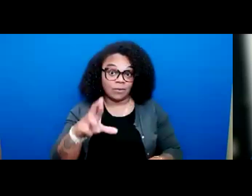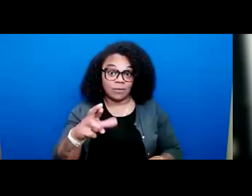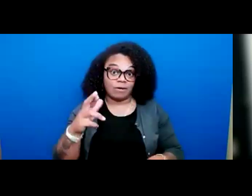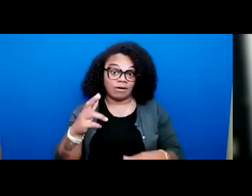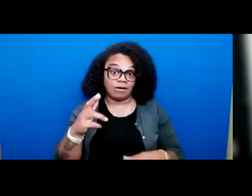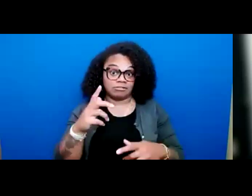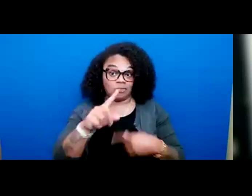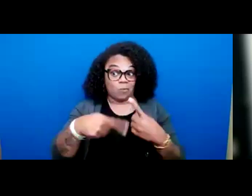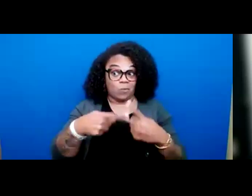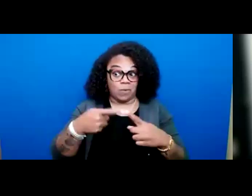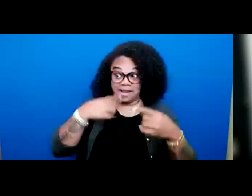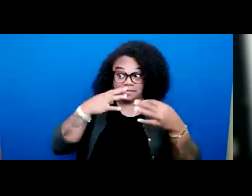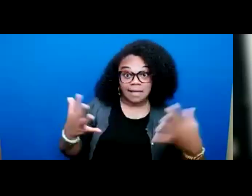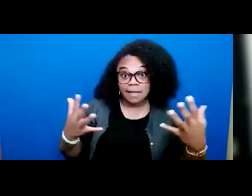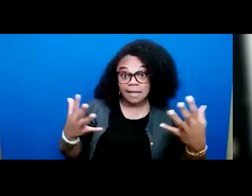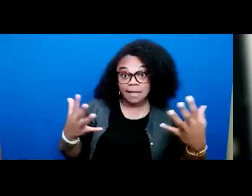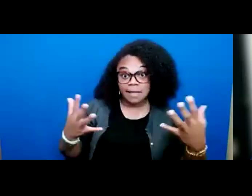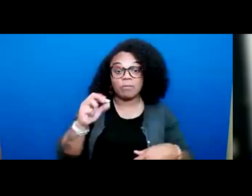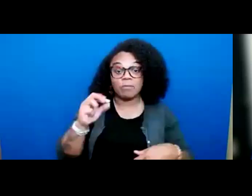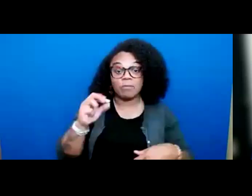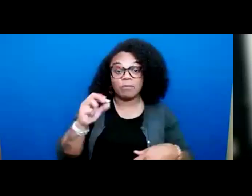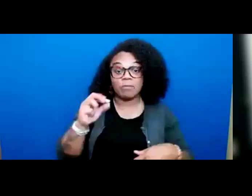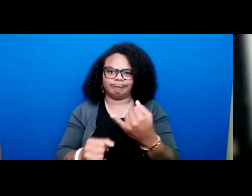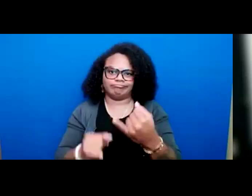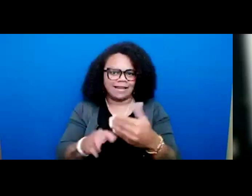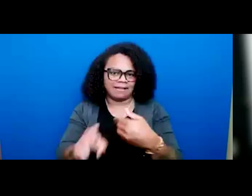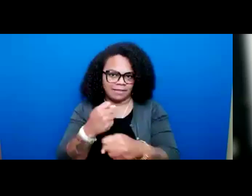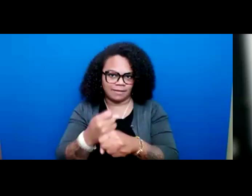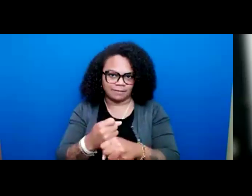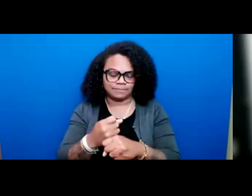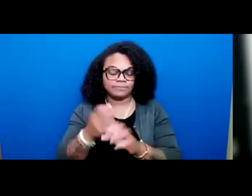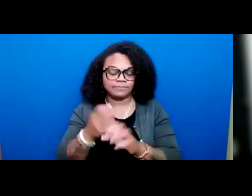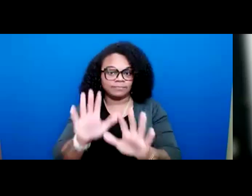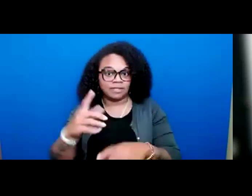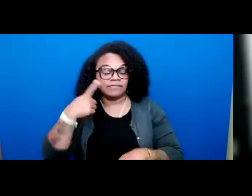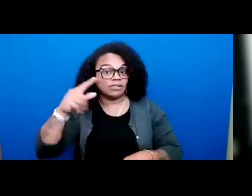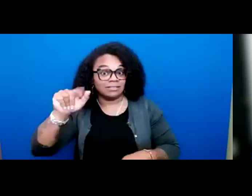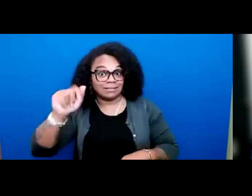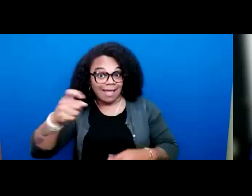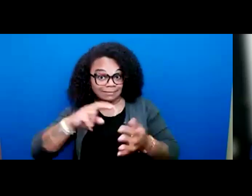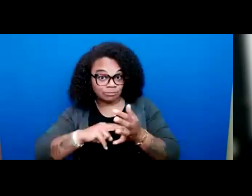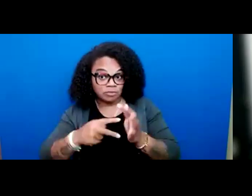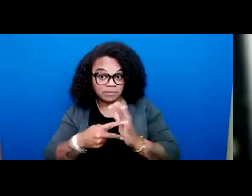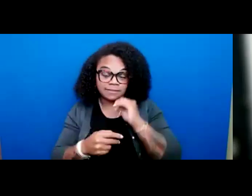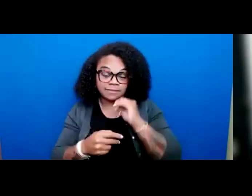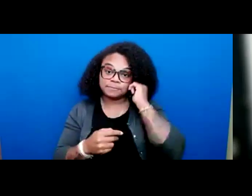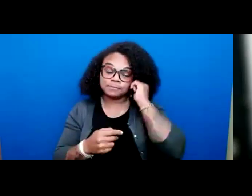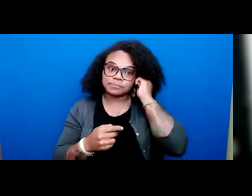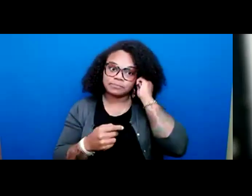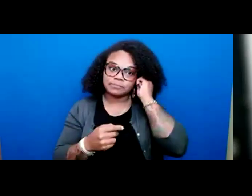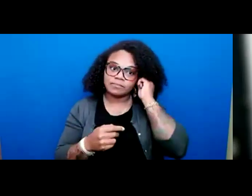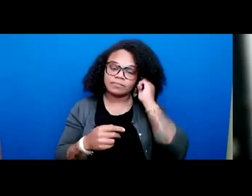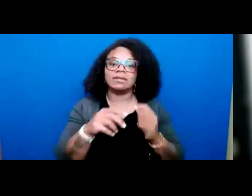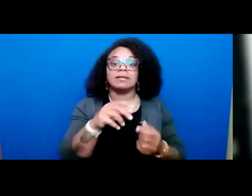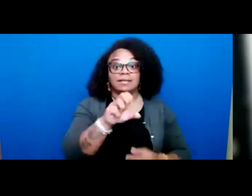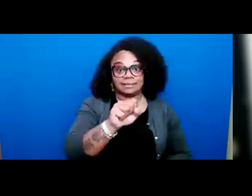end of the year. From a taxation standpoint, the salary is subject to both